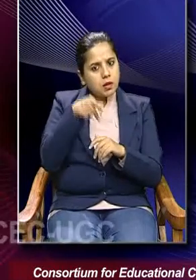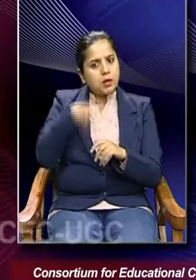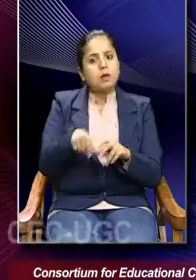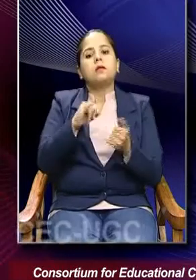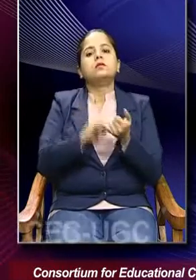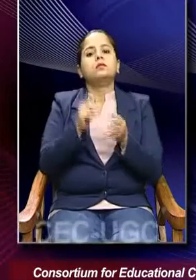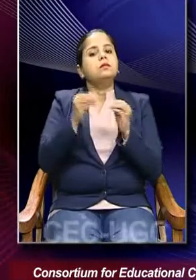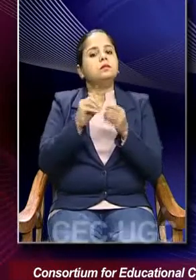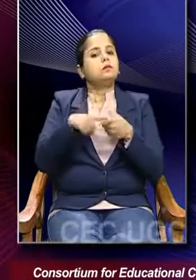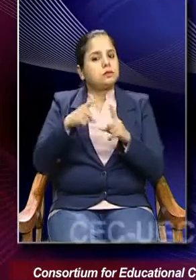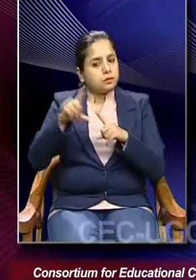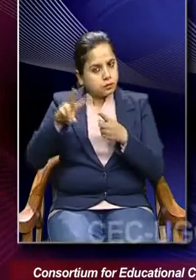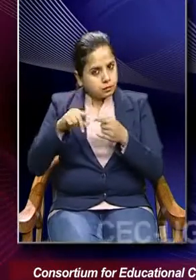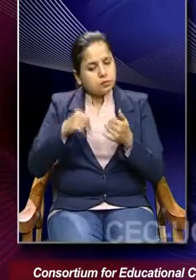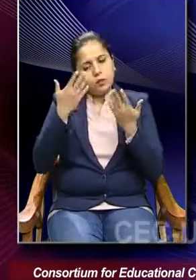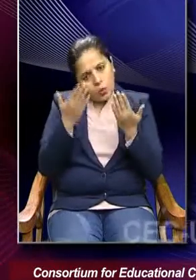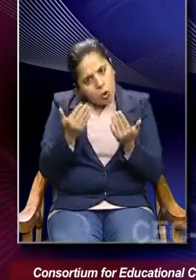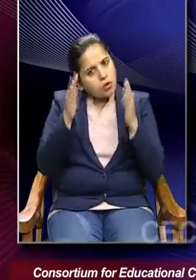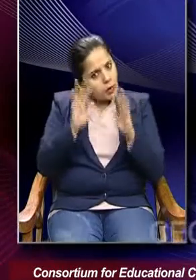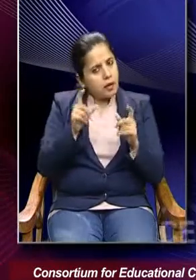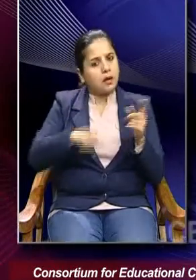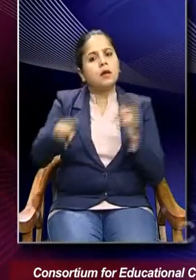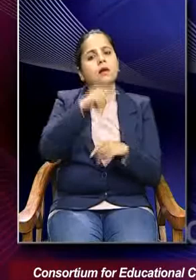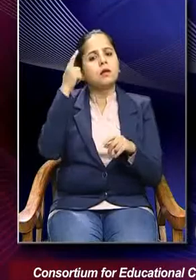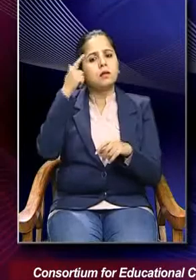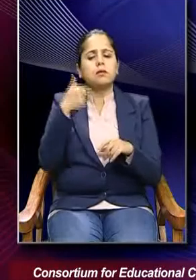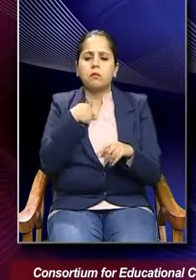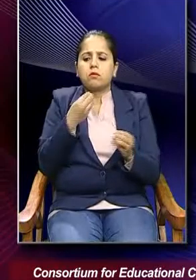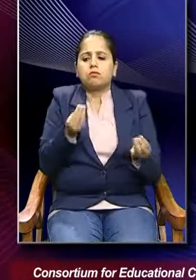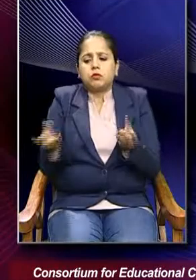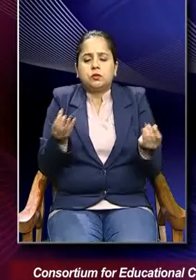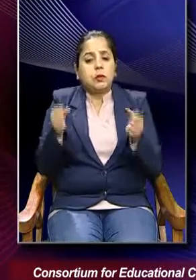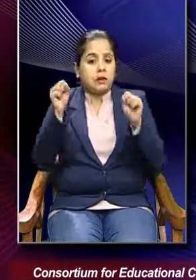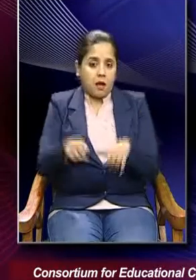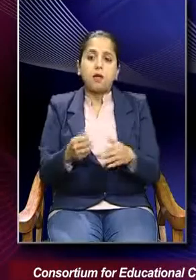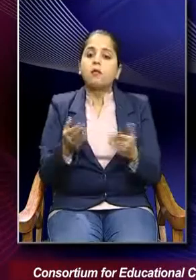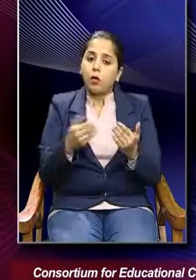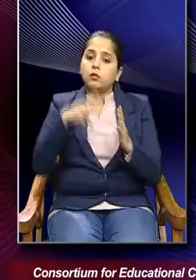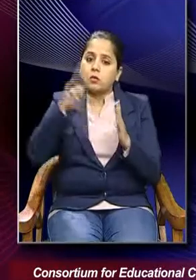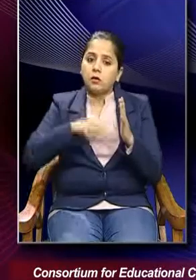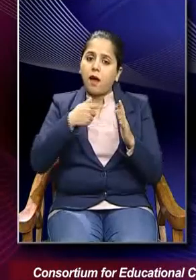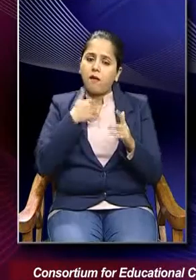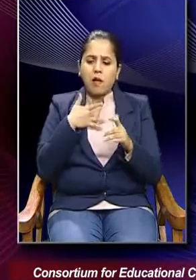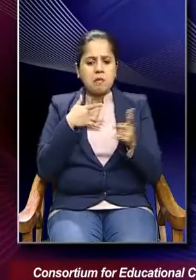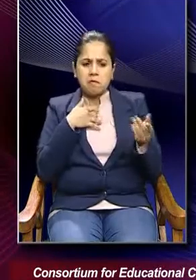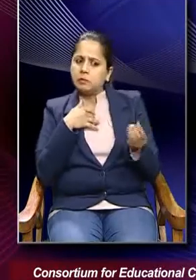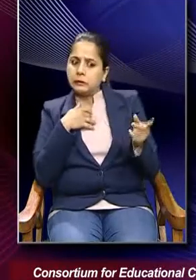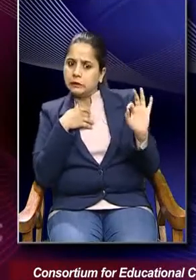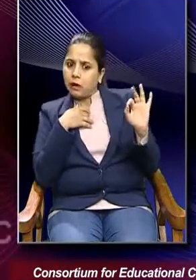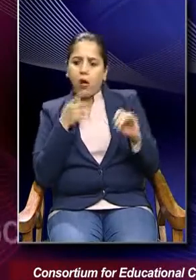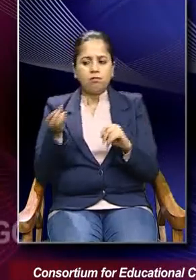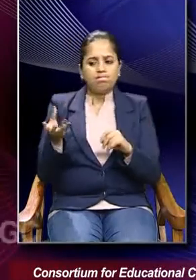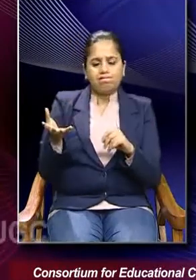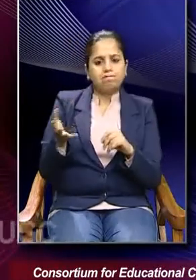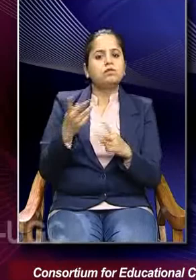subjectivity, that it is possible to be biased in our study, but then it has to be kind of done